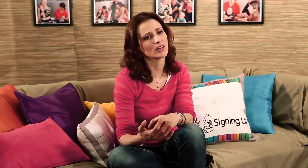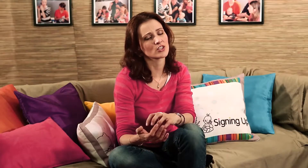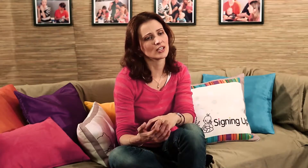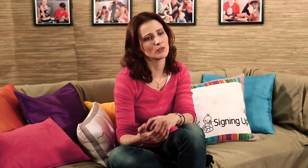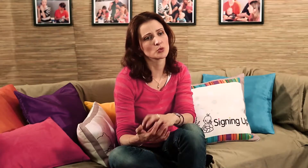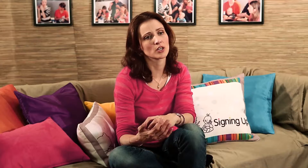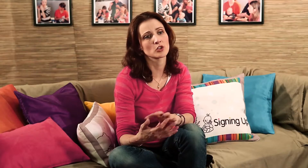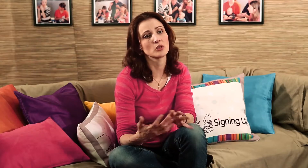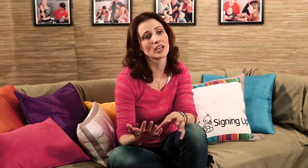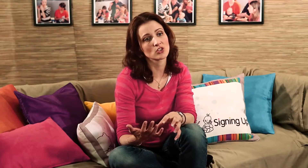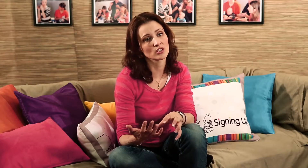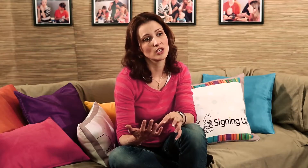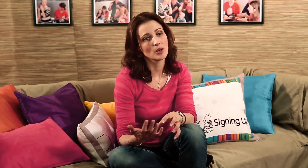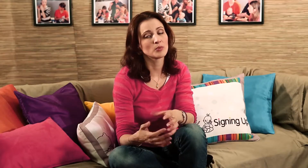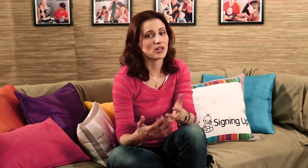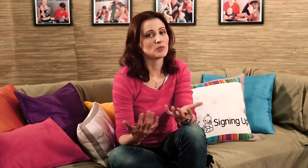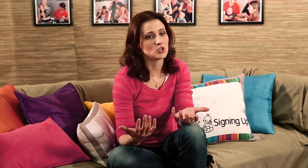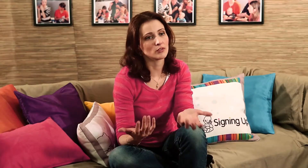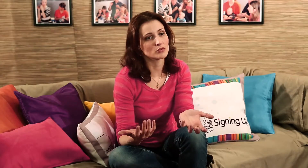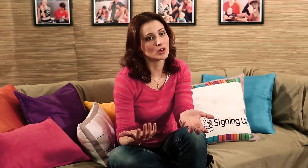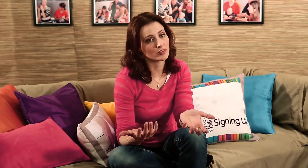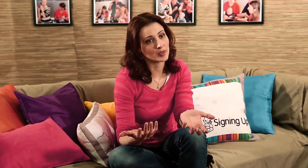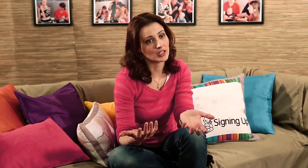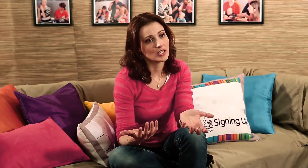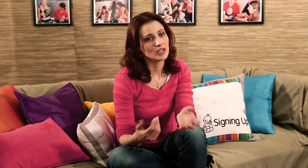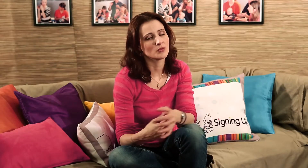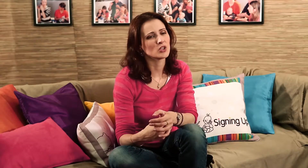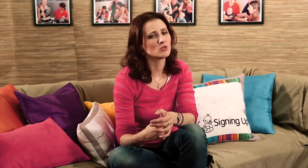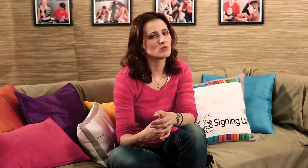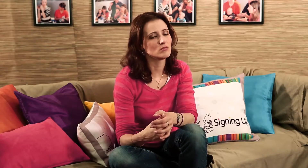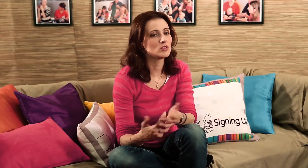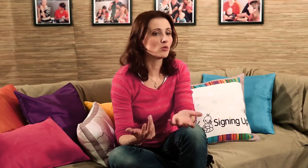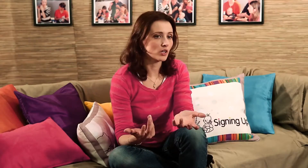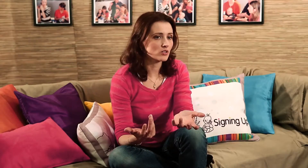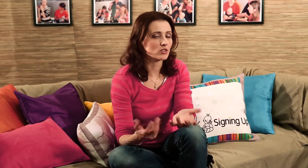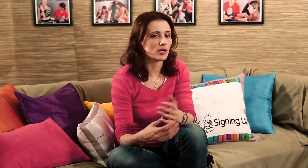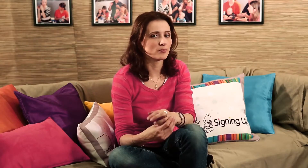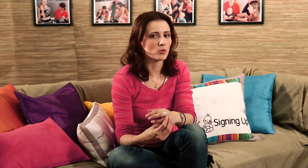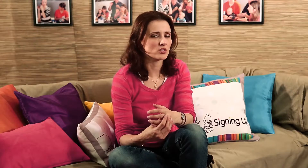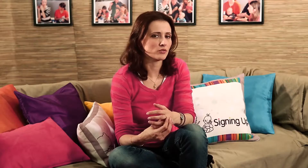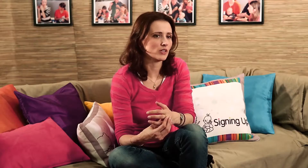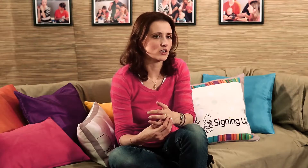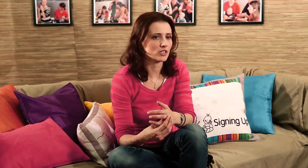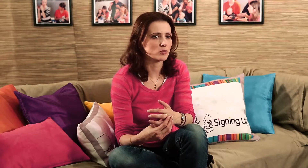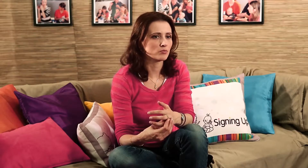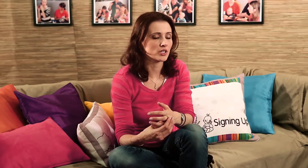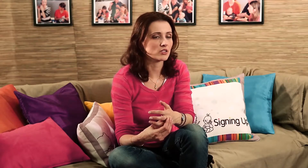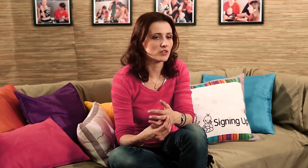that sign language is part of communication. But that means you have to involve everybody. What you don't want, what's sort of, I guess, less productive, is if